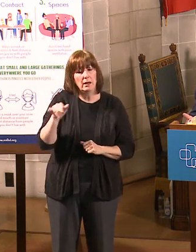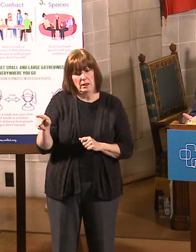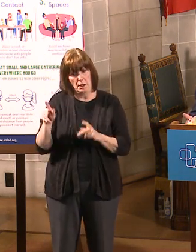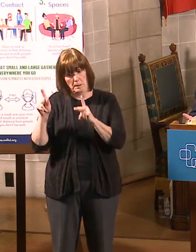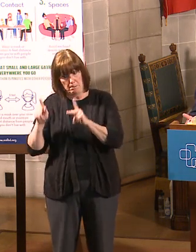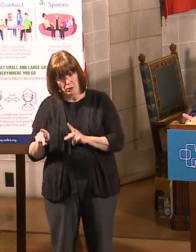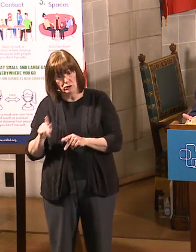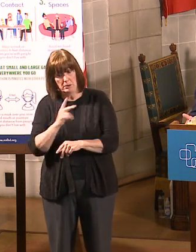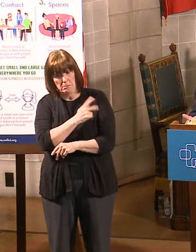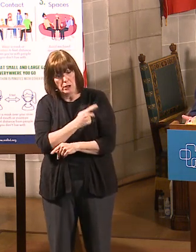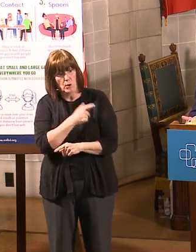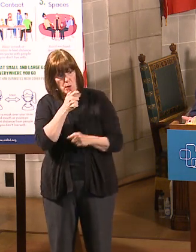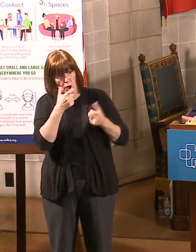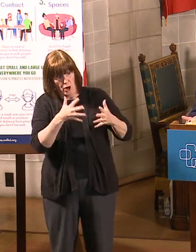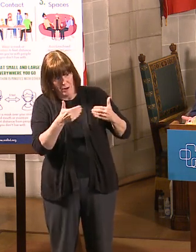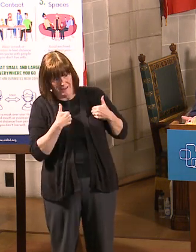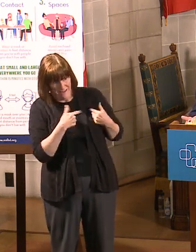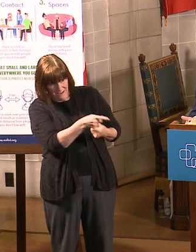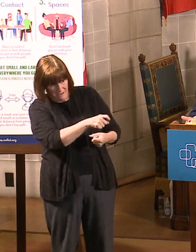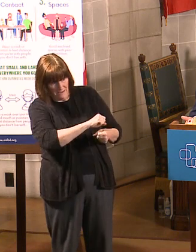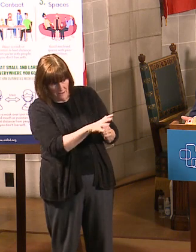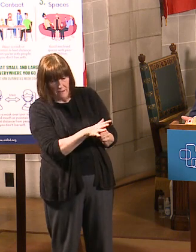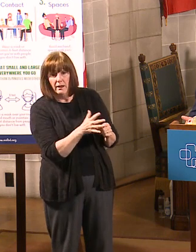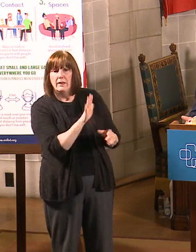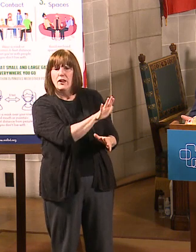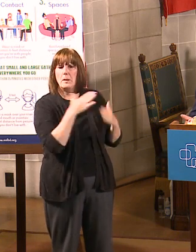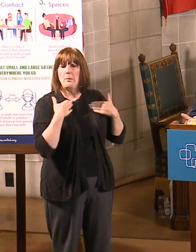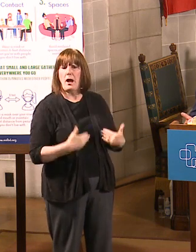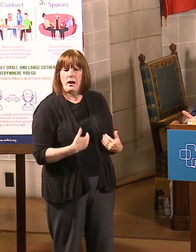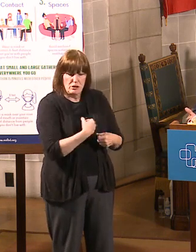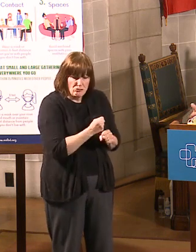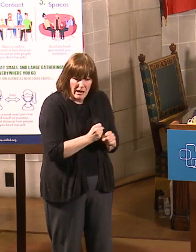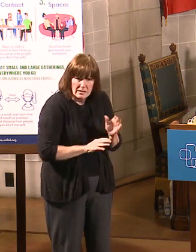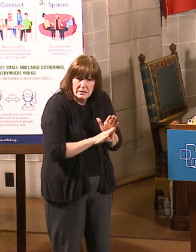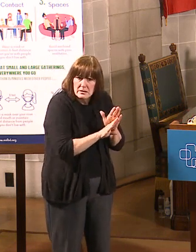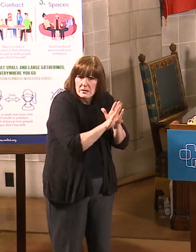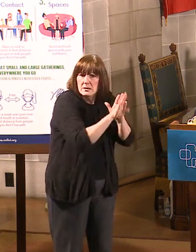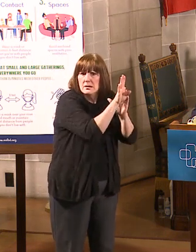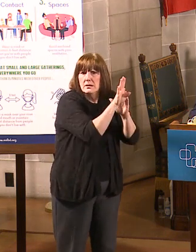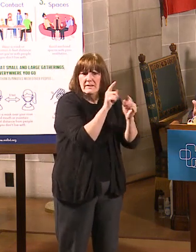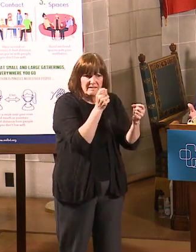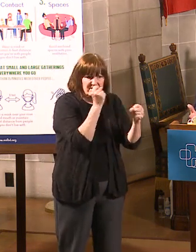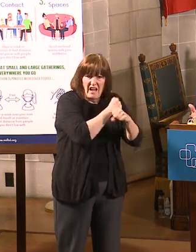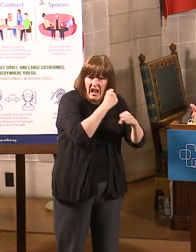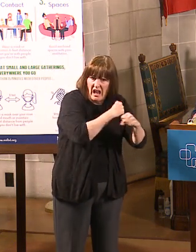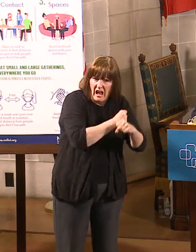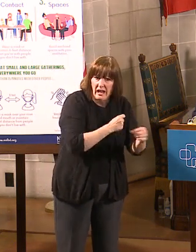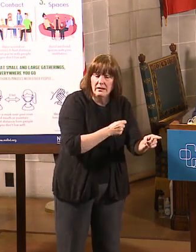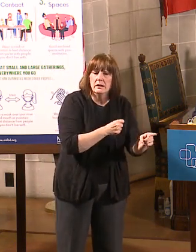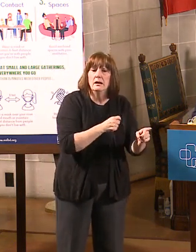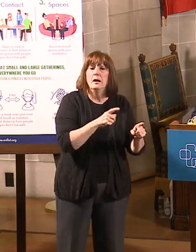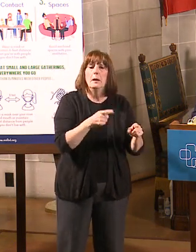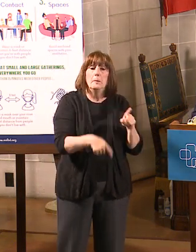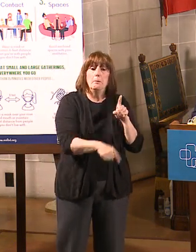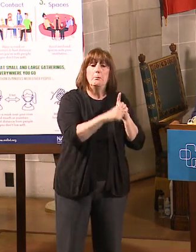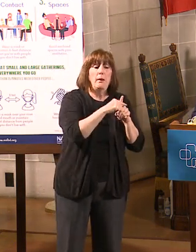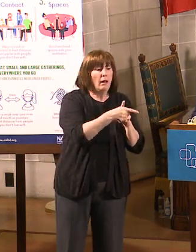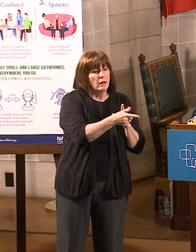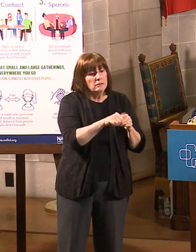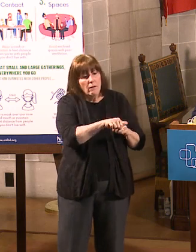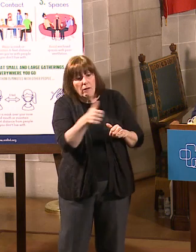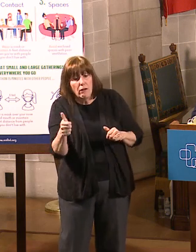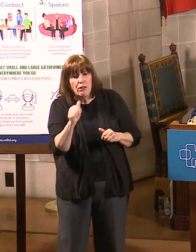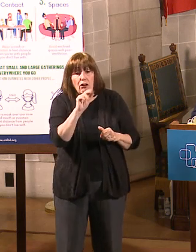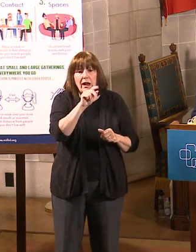patient that had COVID developed against the virus, but also gives other antibodies that that patient maybe developed with